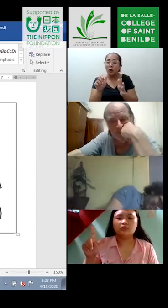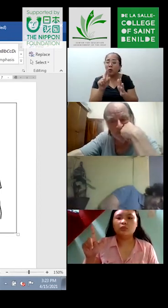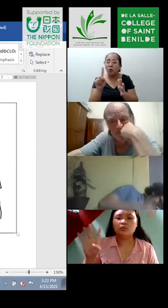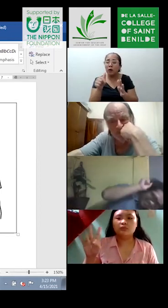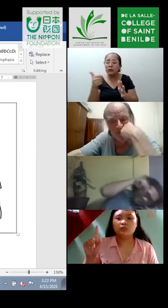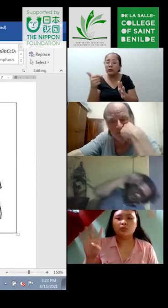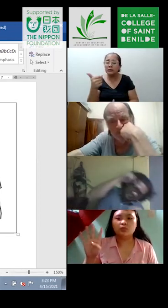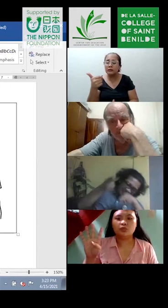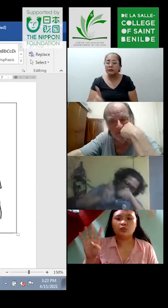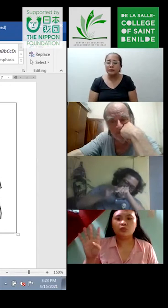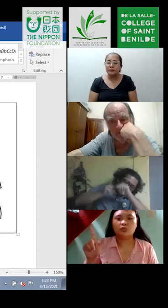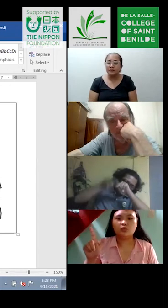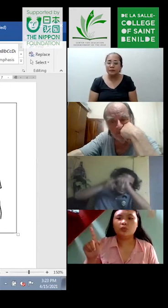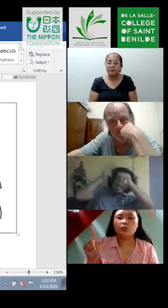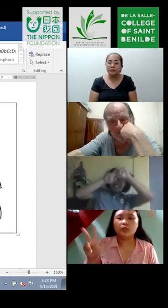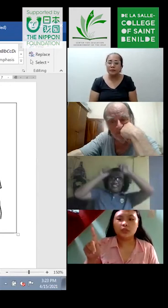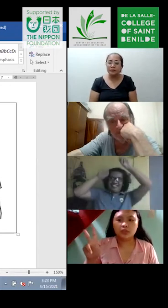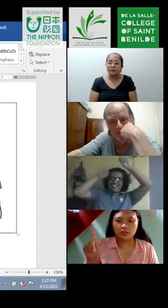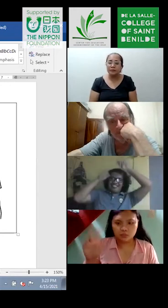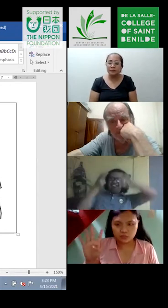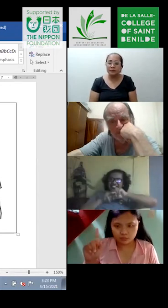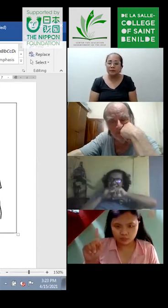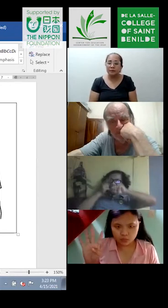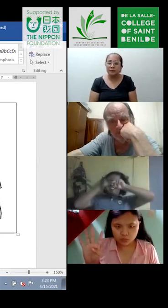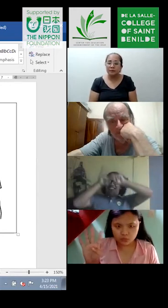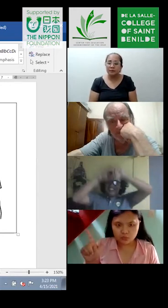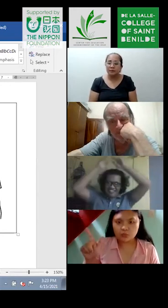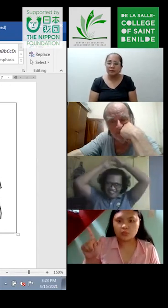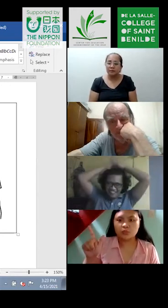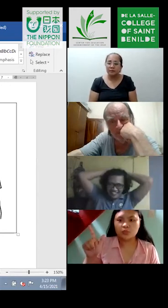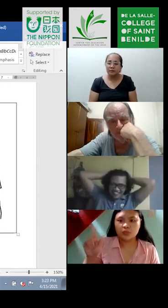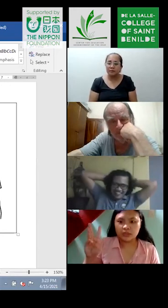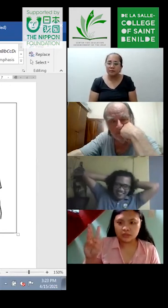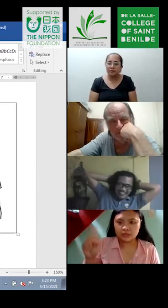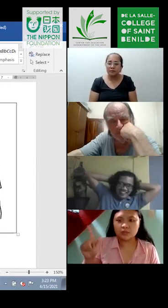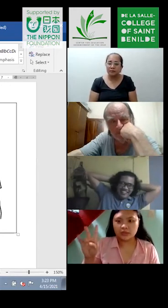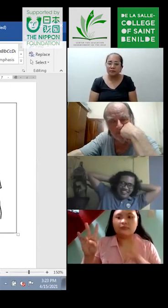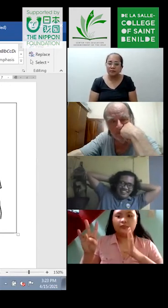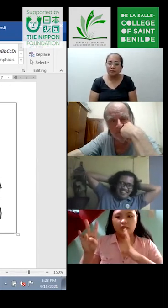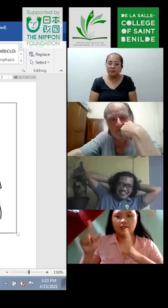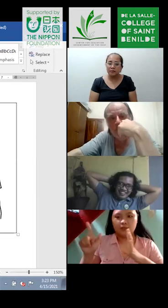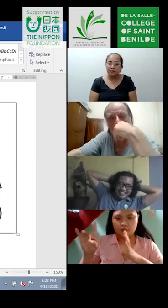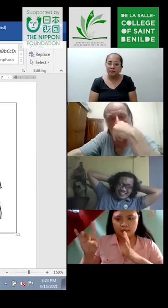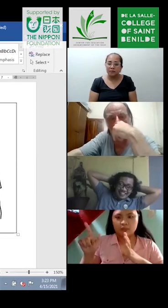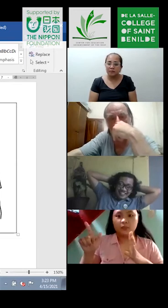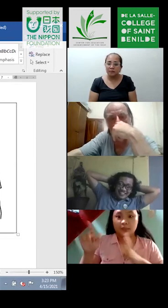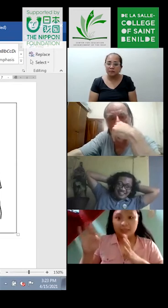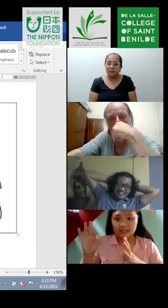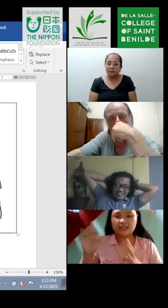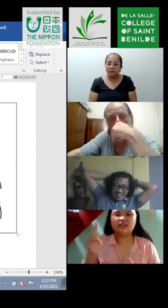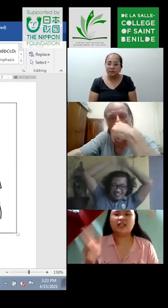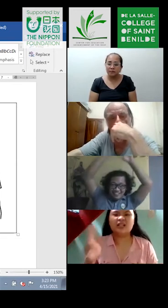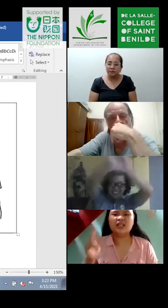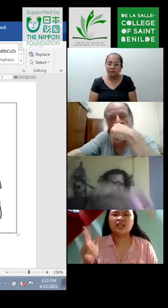We're just going to do a side profile, Shaka is saying, because the hand orientation should be more